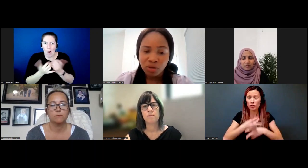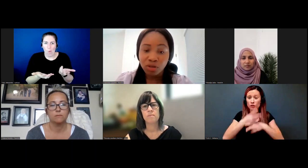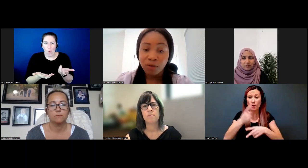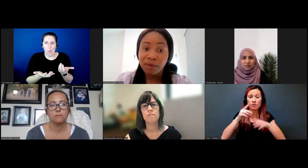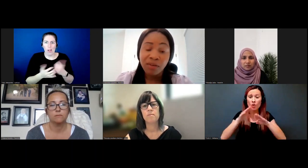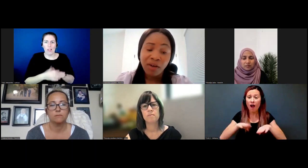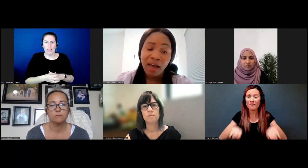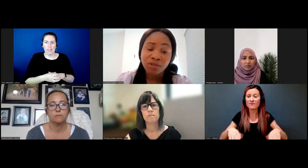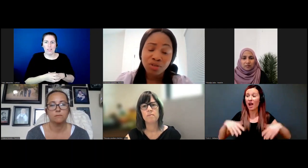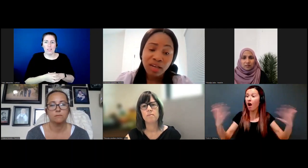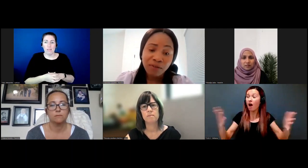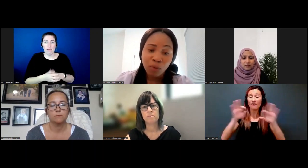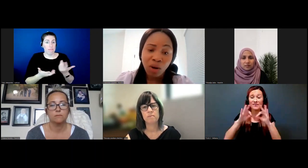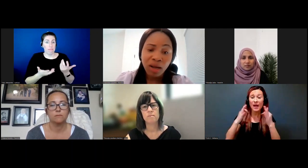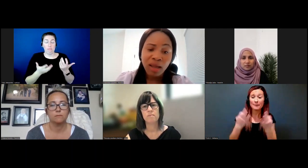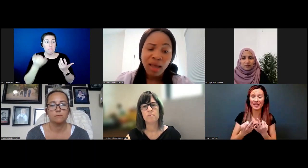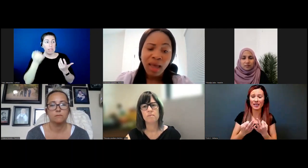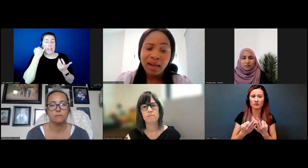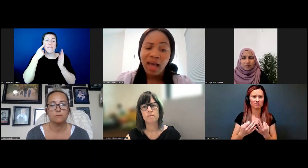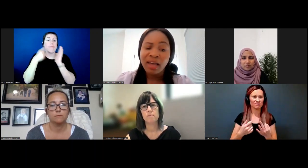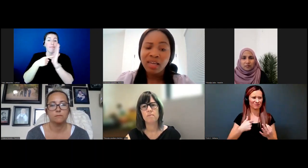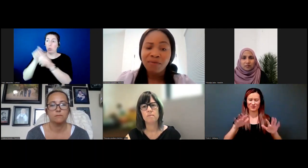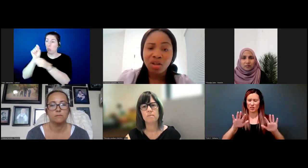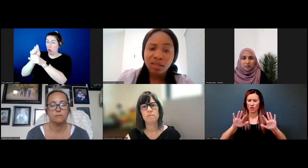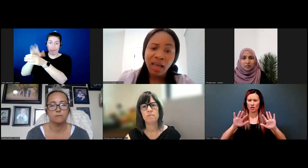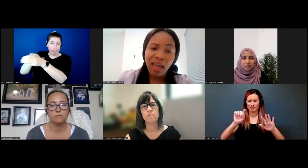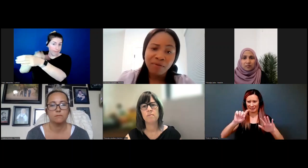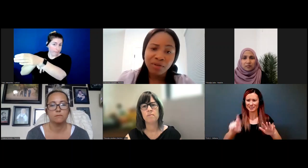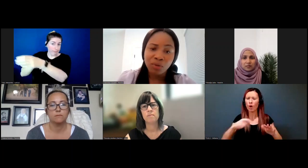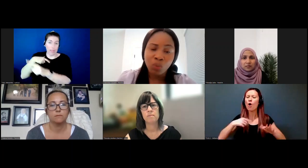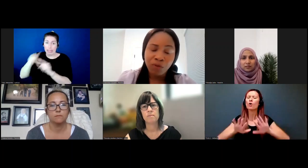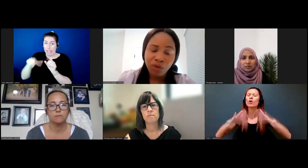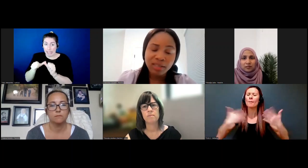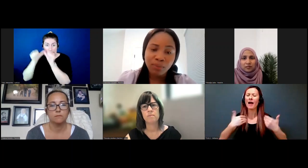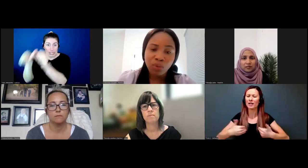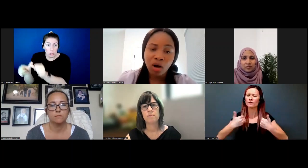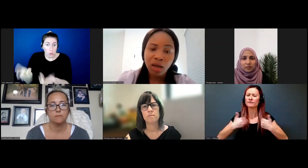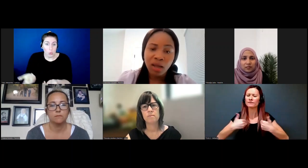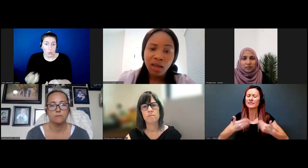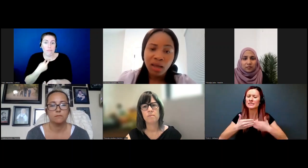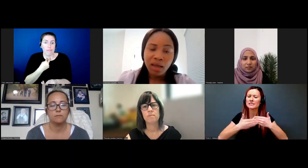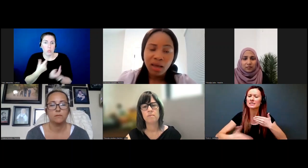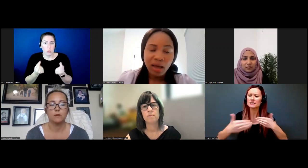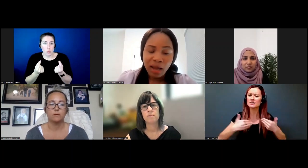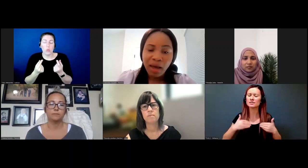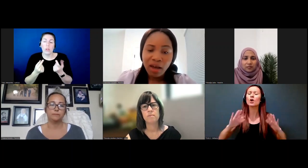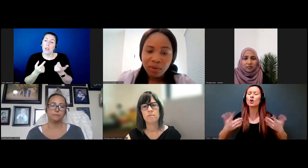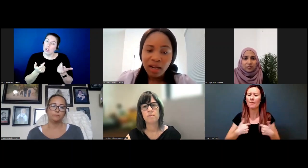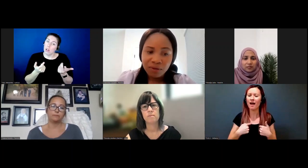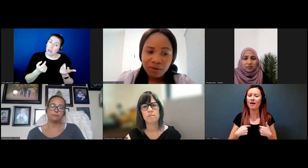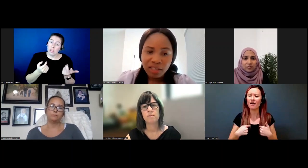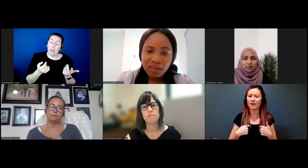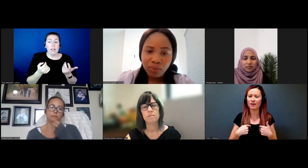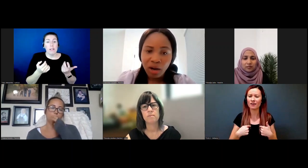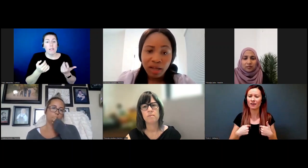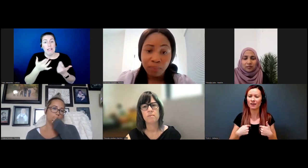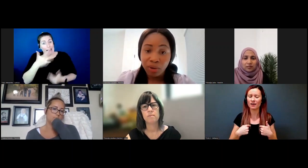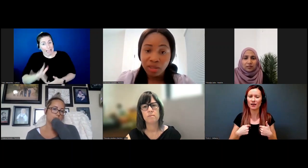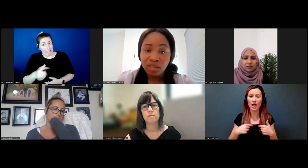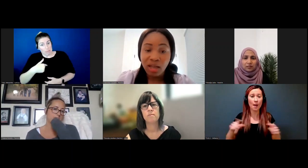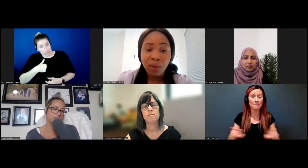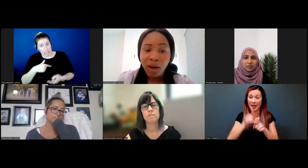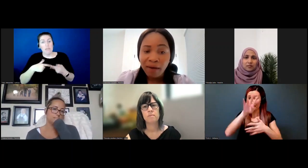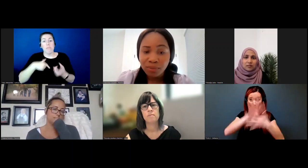able to survive if I have to leave work? And if not, I have a flexible work, and my husband has a flexible work